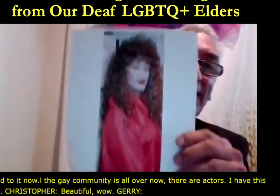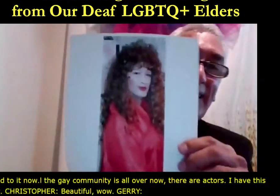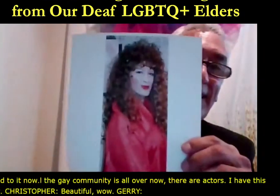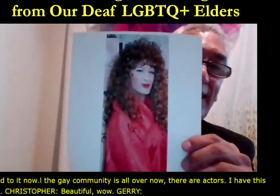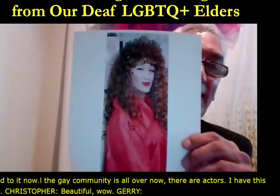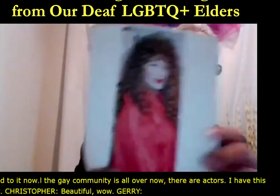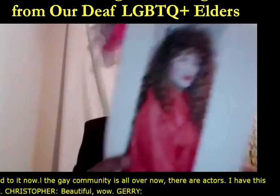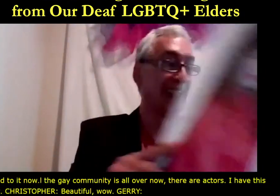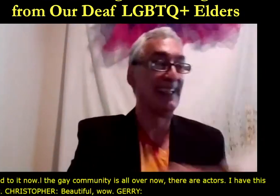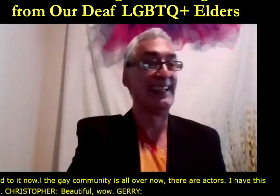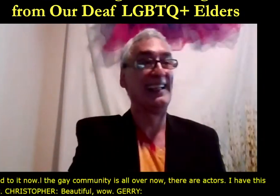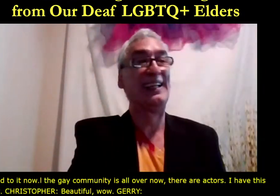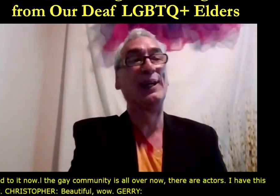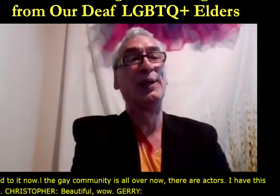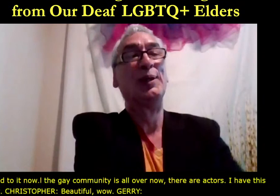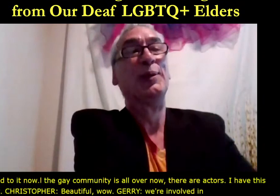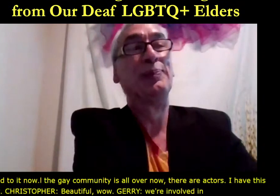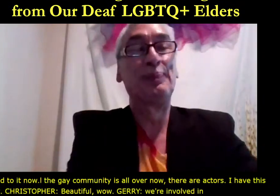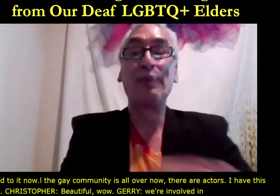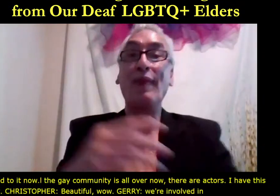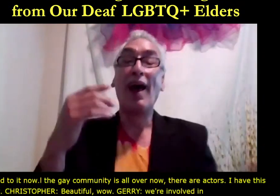um i've done camp shows